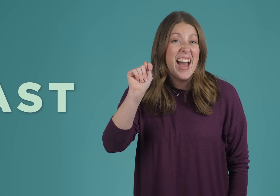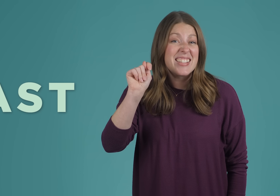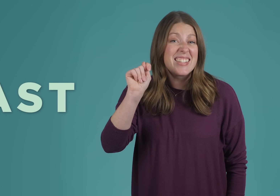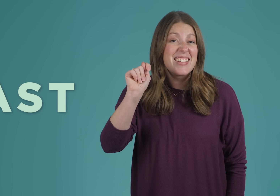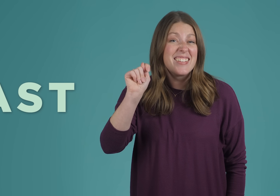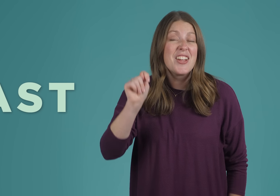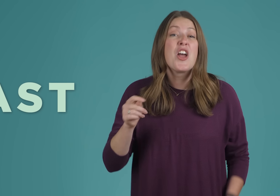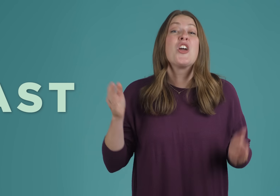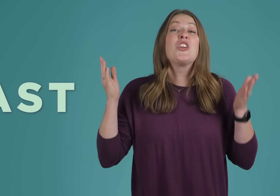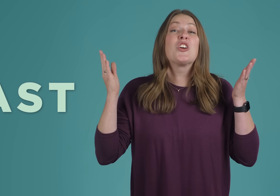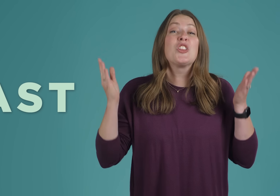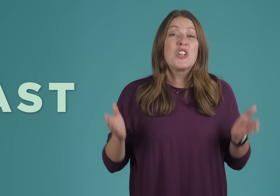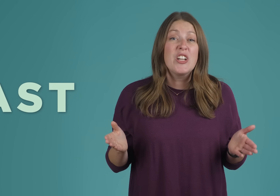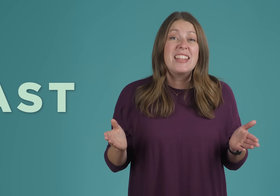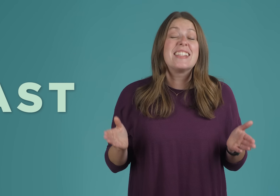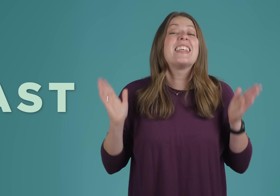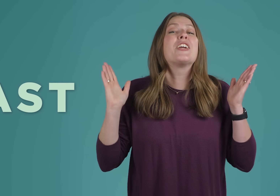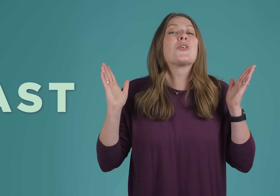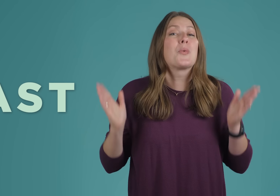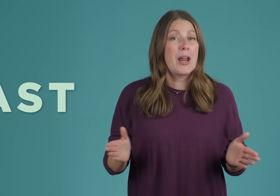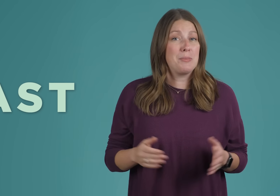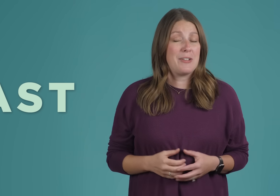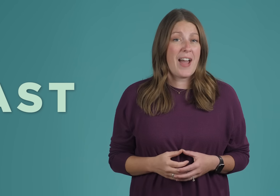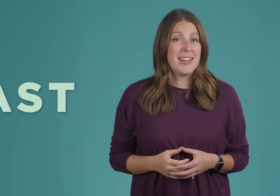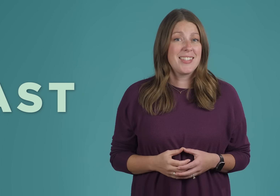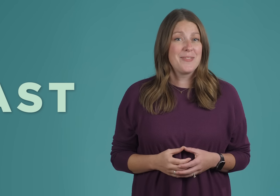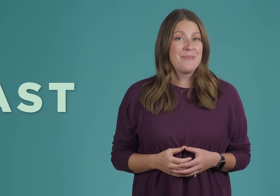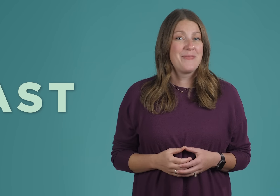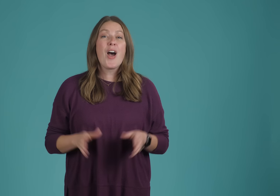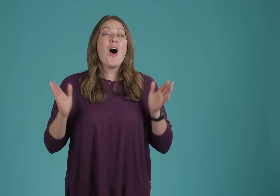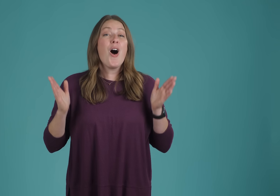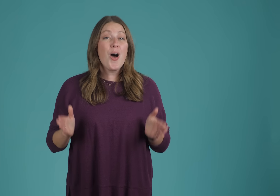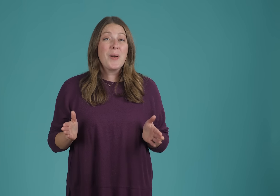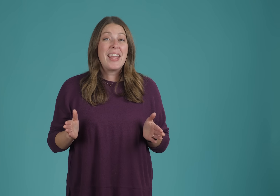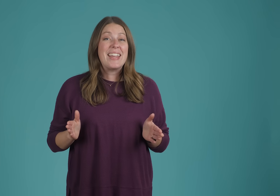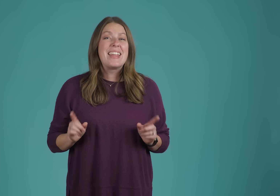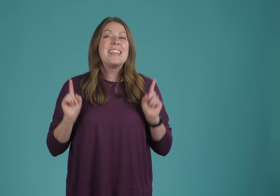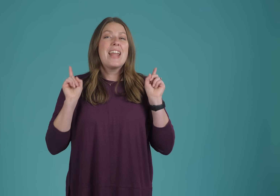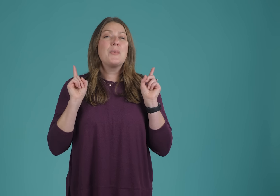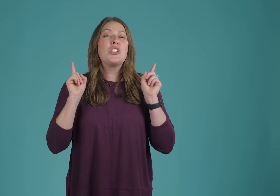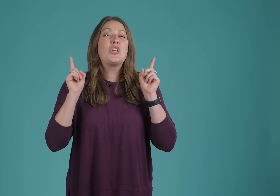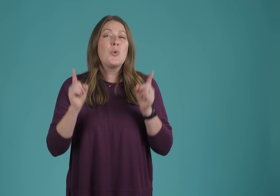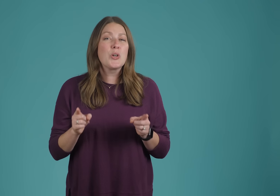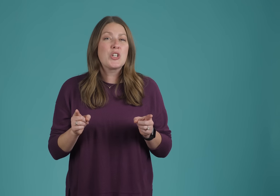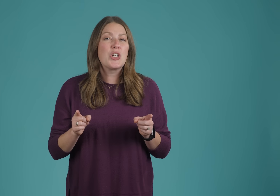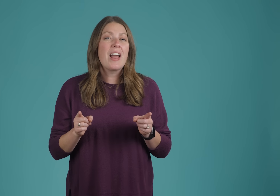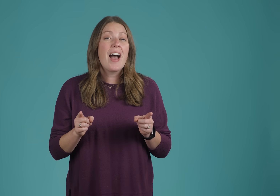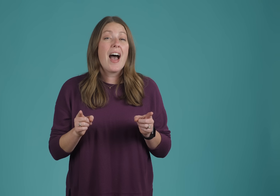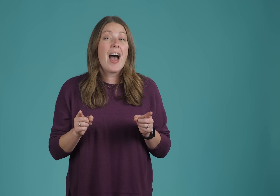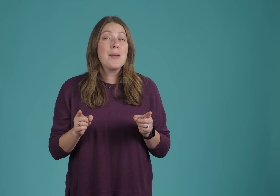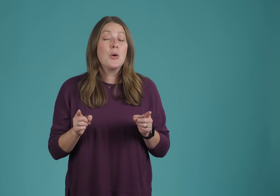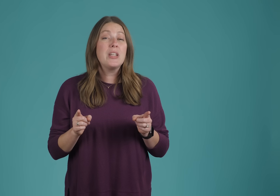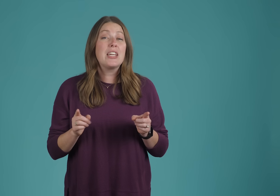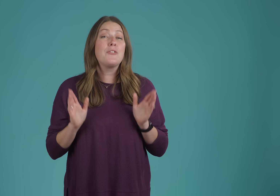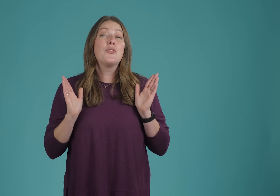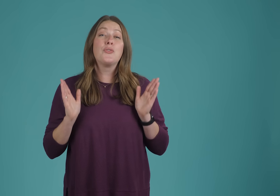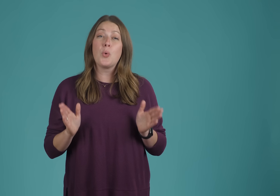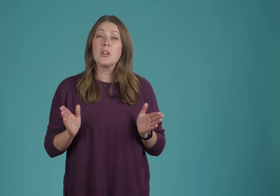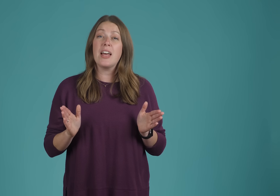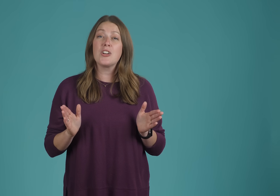Fast. You're learning this incredibly fast. All right, now it's your turn. I'm going to give you 4 letters